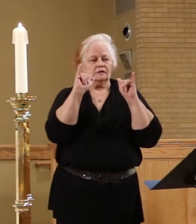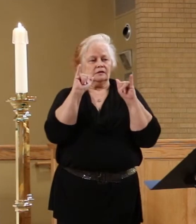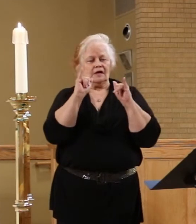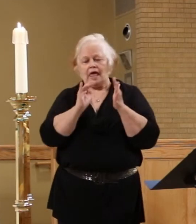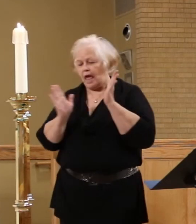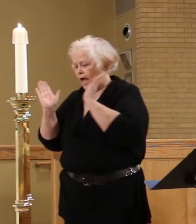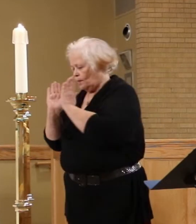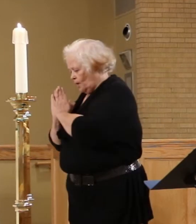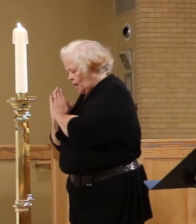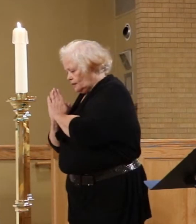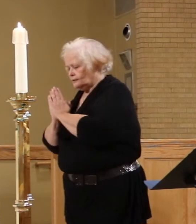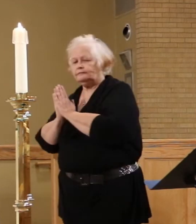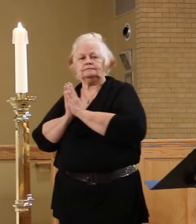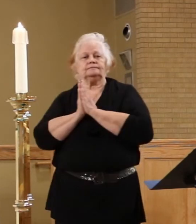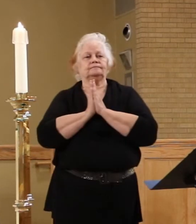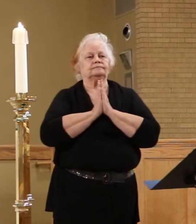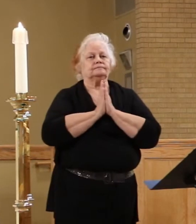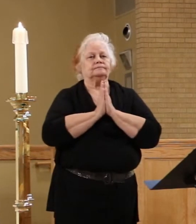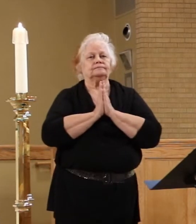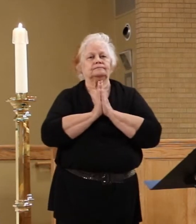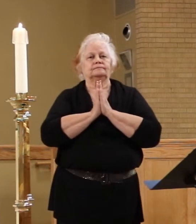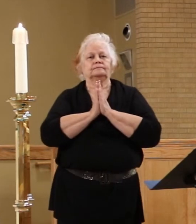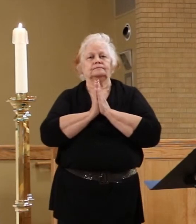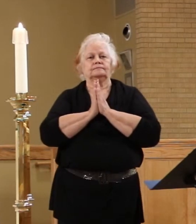ever. Amen.